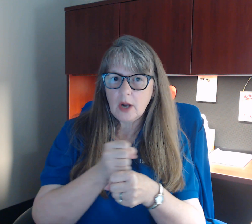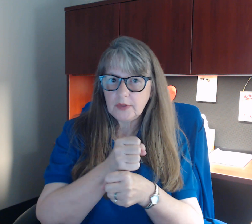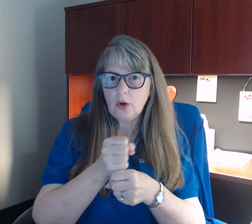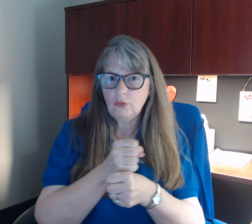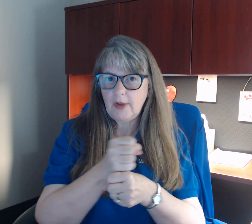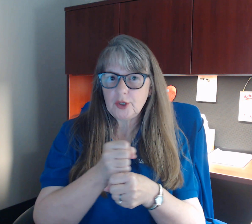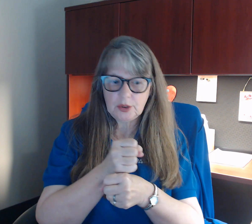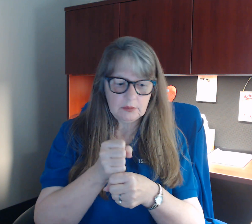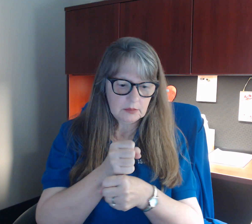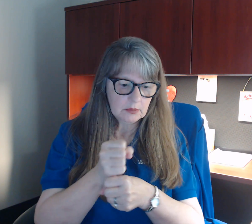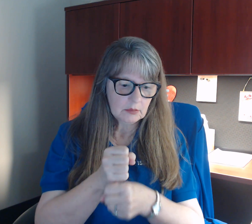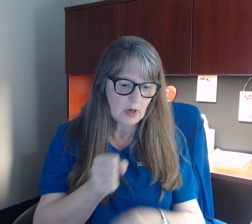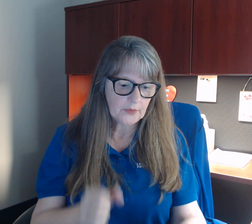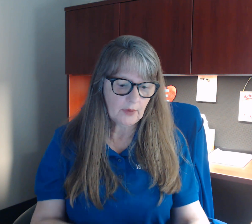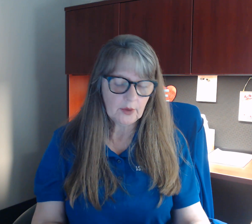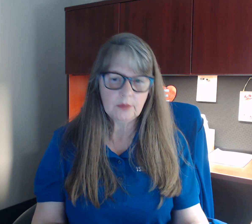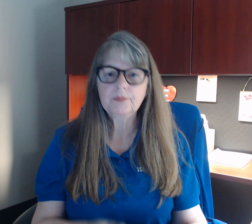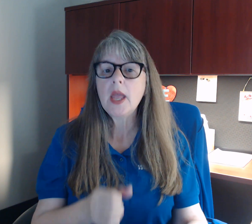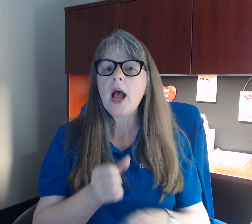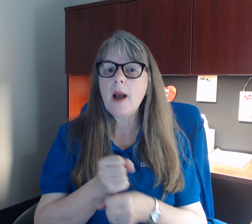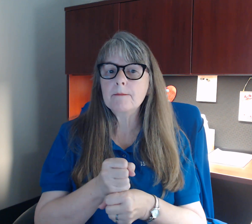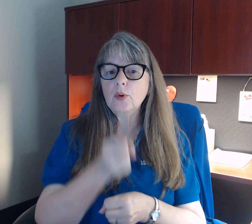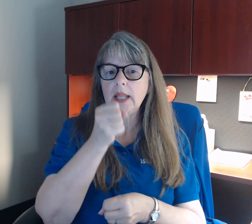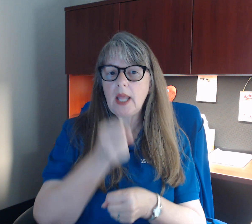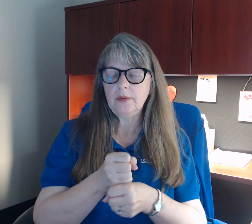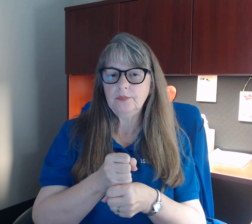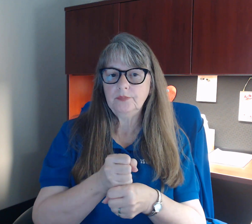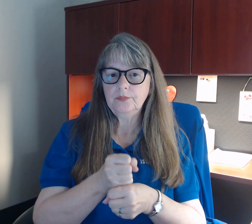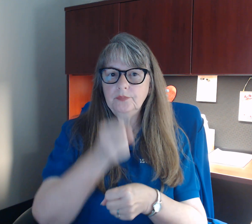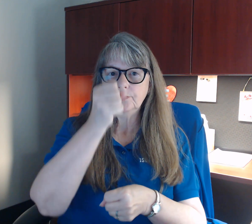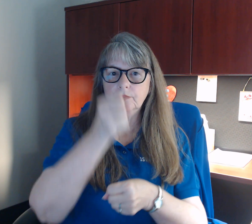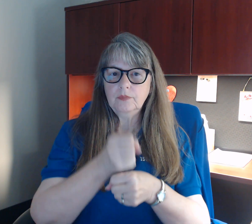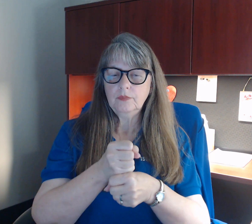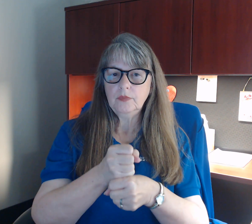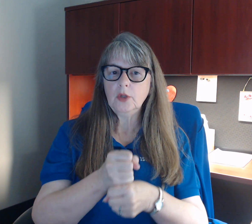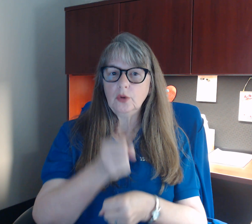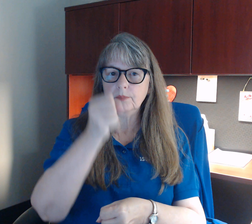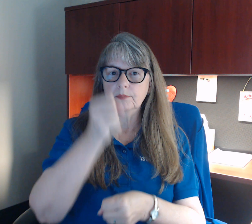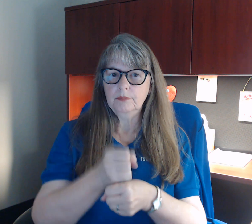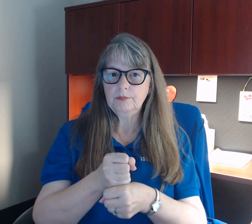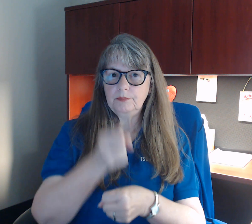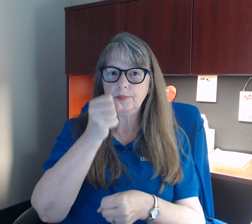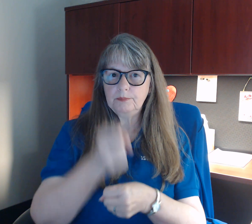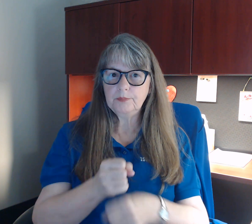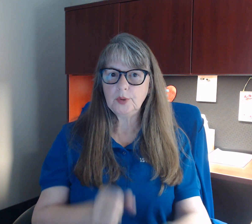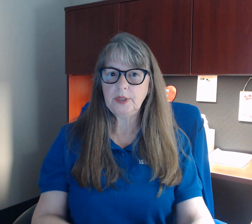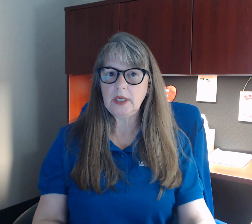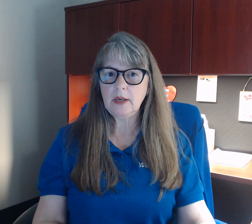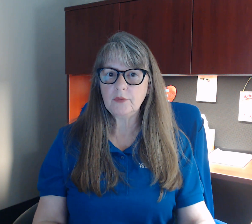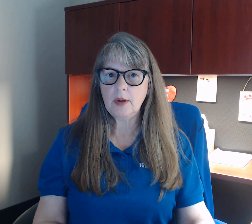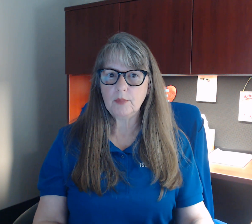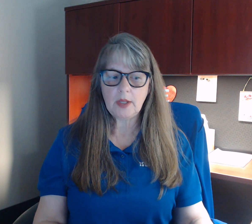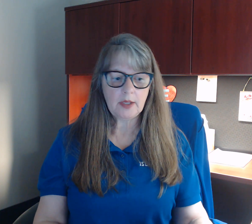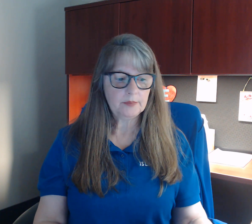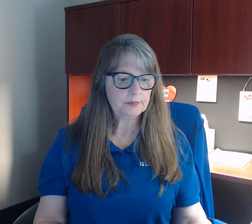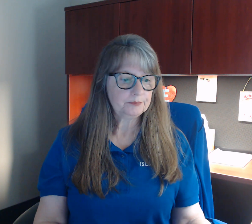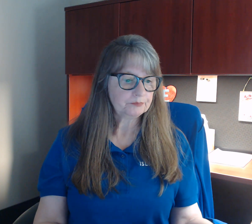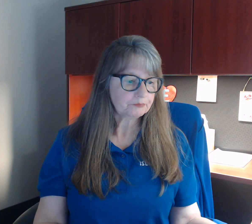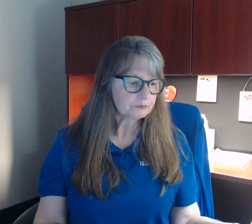an old-fashioned coffee grinder. Umbrella. And you're pulling it up for umbrella.